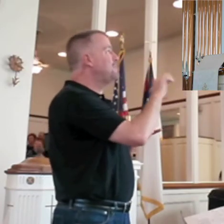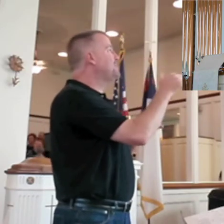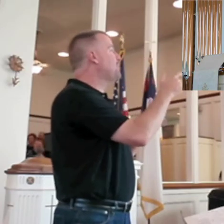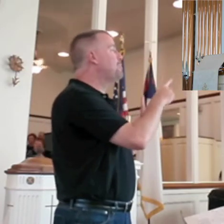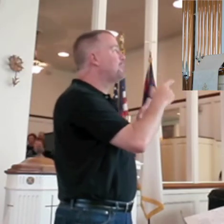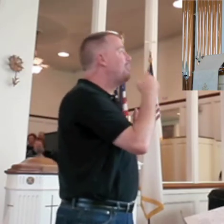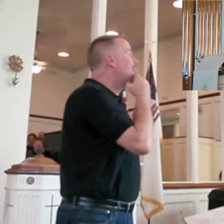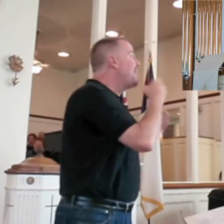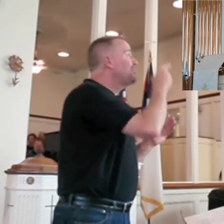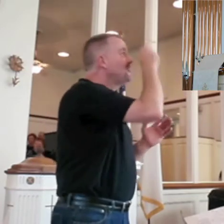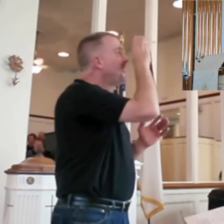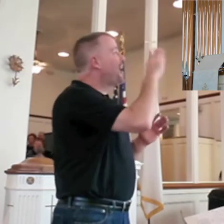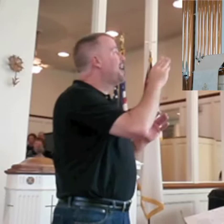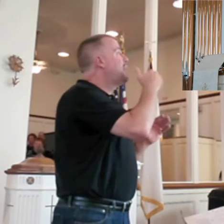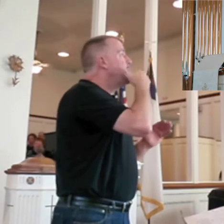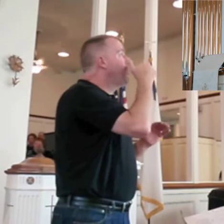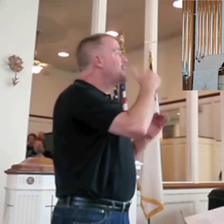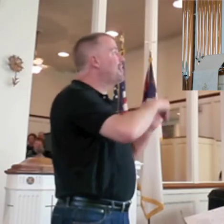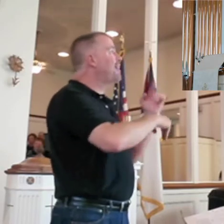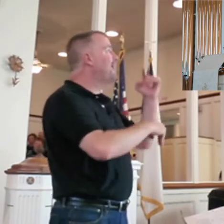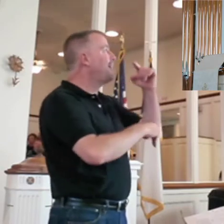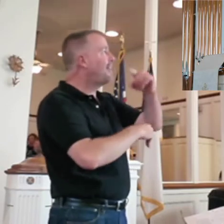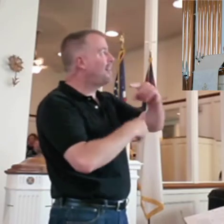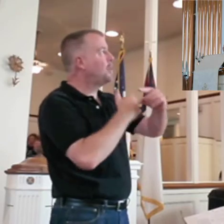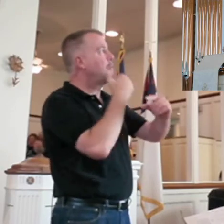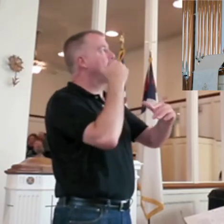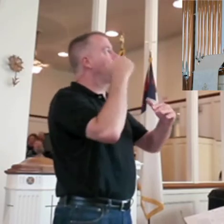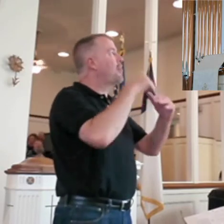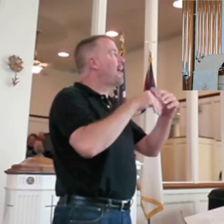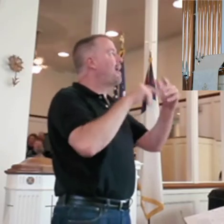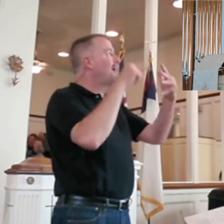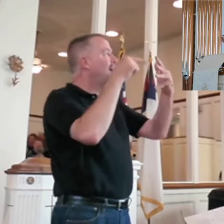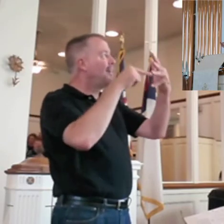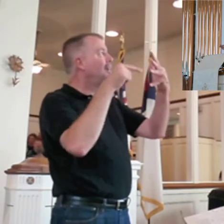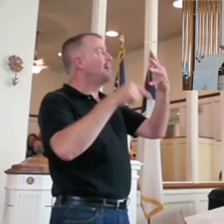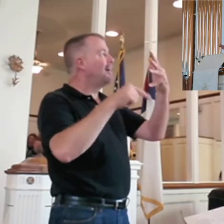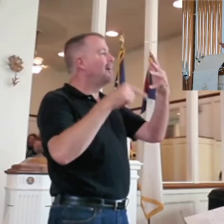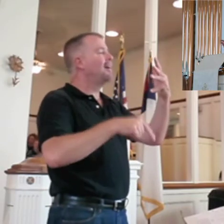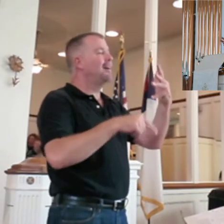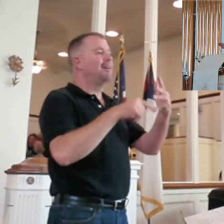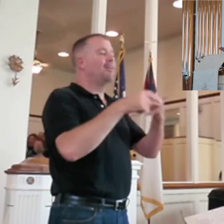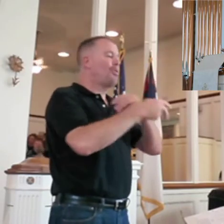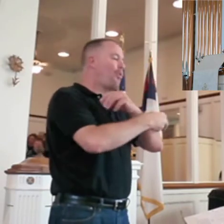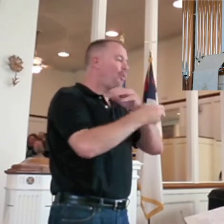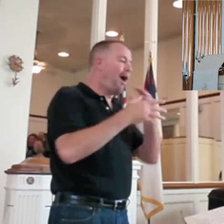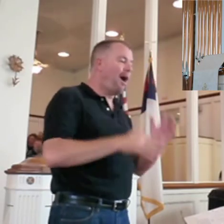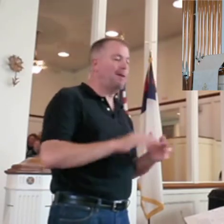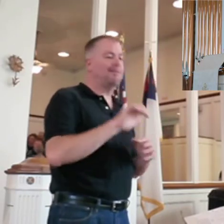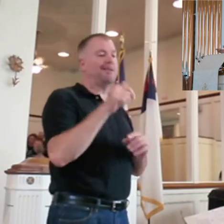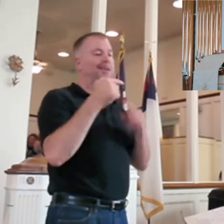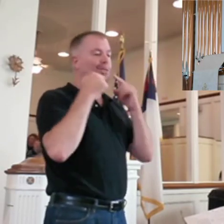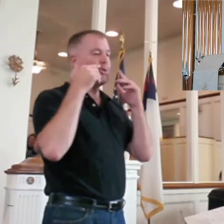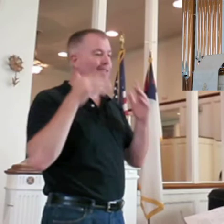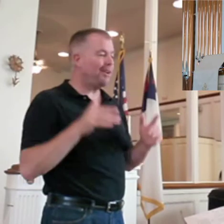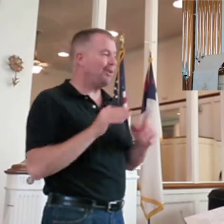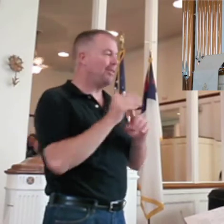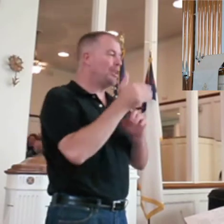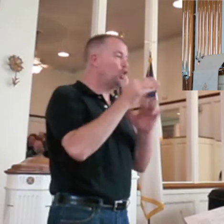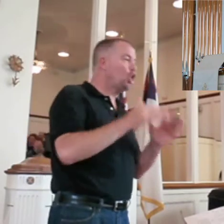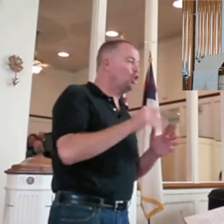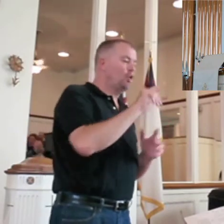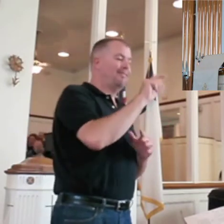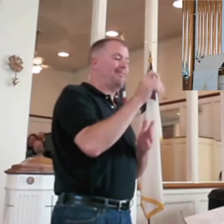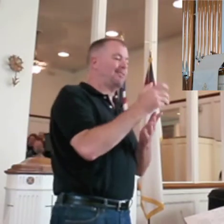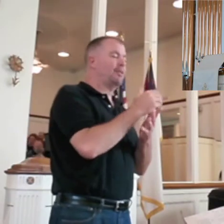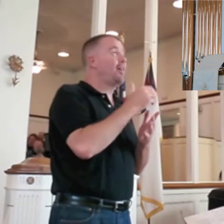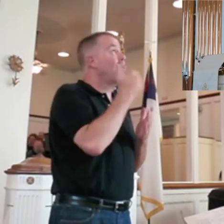I'm not like other people. I thank you I'm not like that adulterer. I thank you I'm not like that robber and that sinner, and